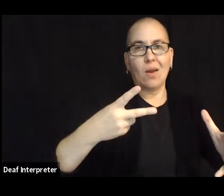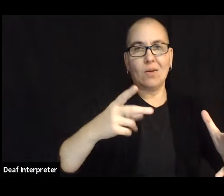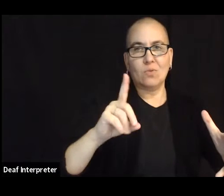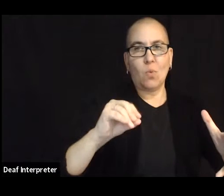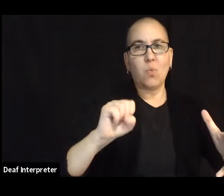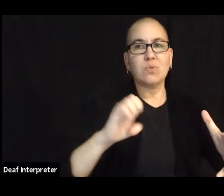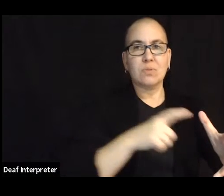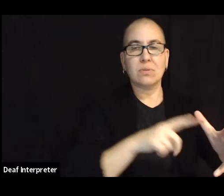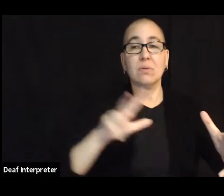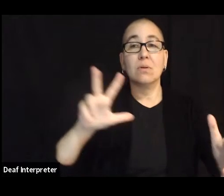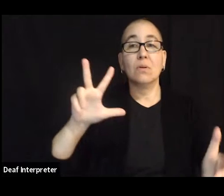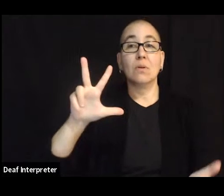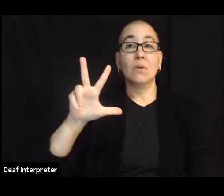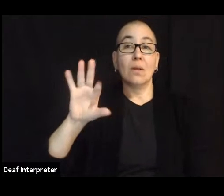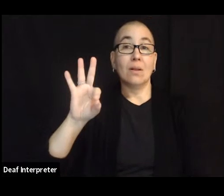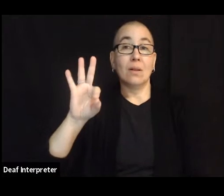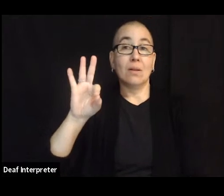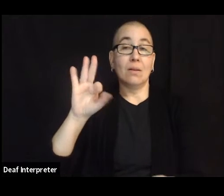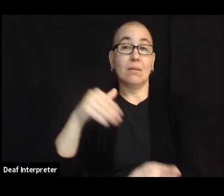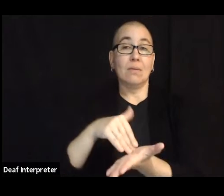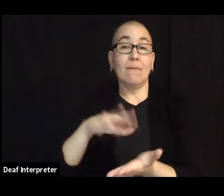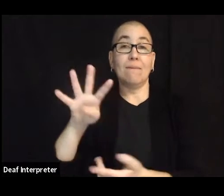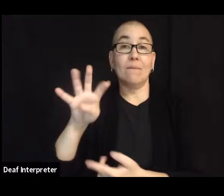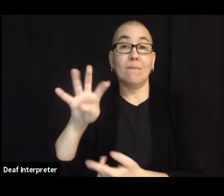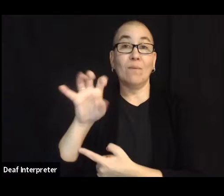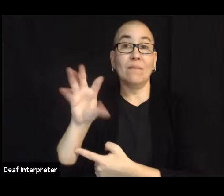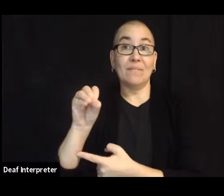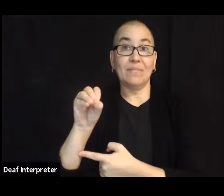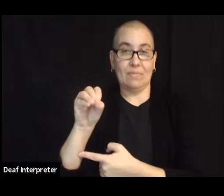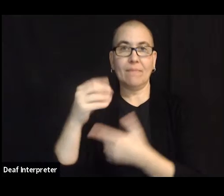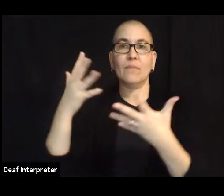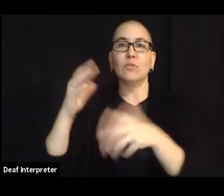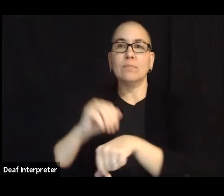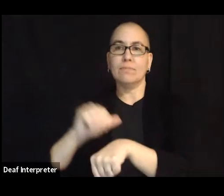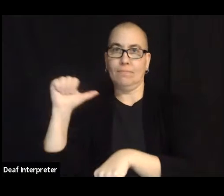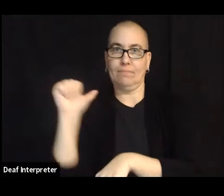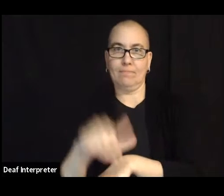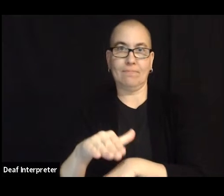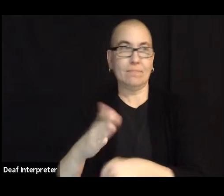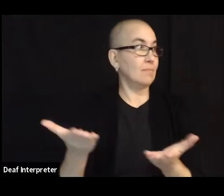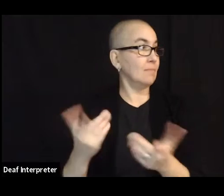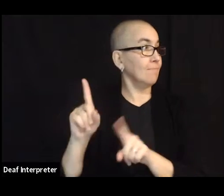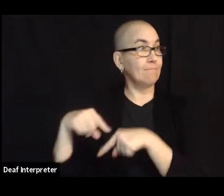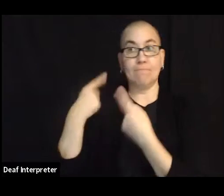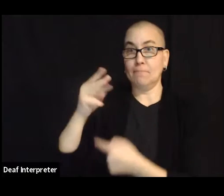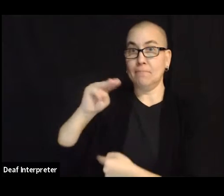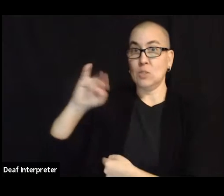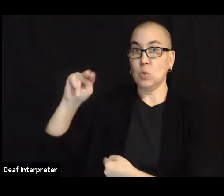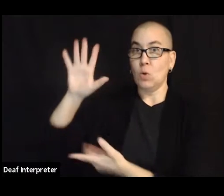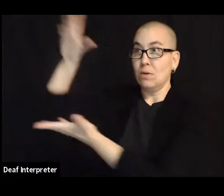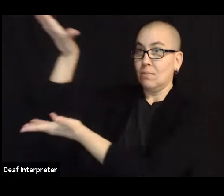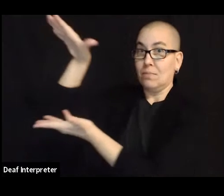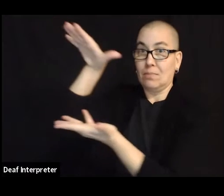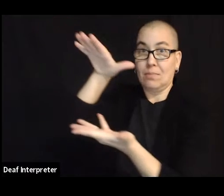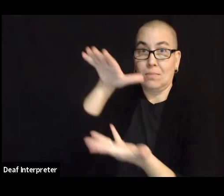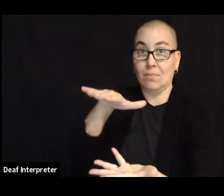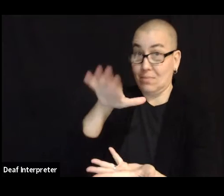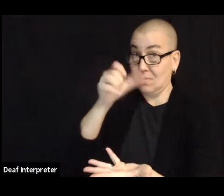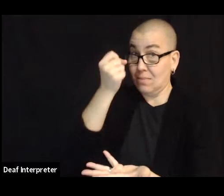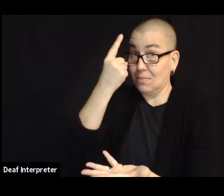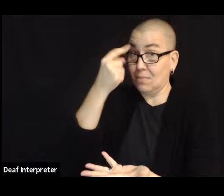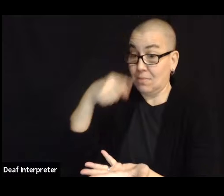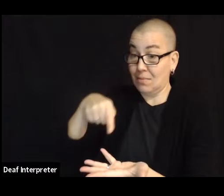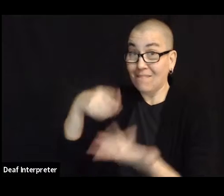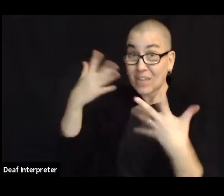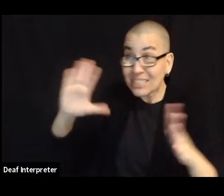329,450 doses shipped out to Minnesota providers so far. That doesn't mean they've actually arrived at the provider sites necessarily, but that